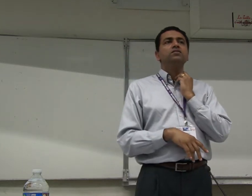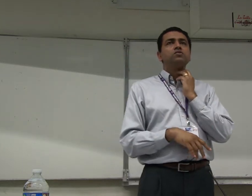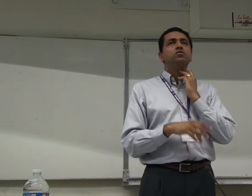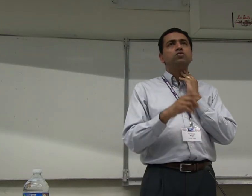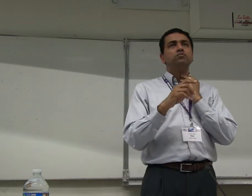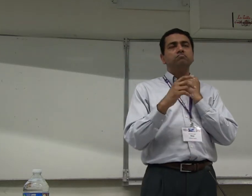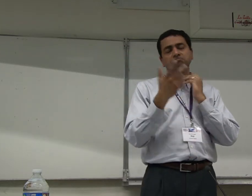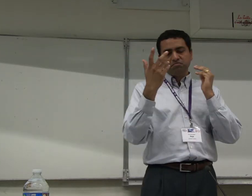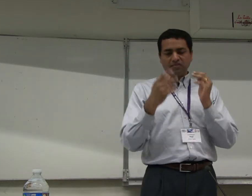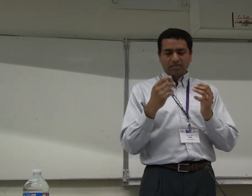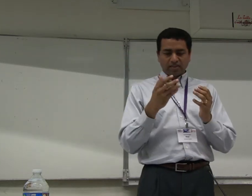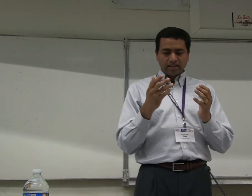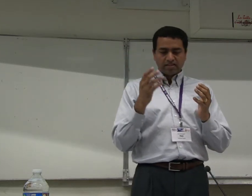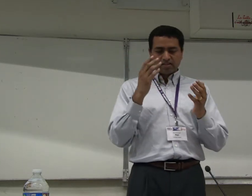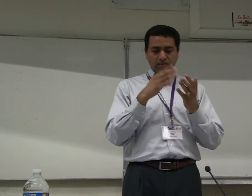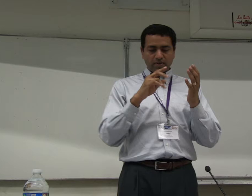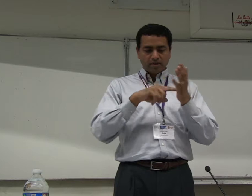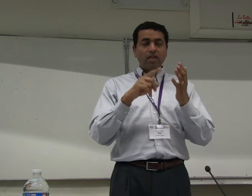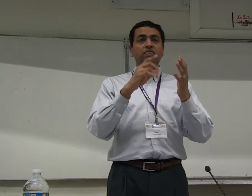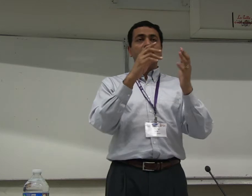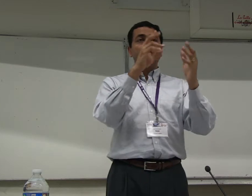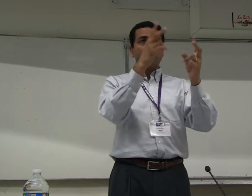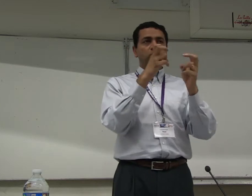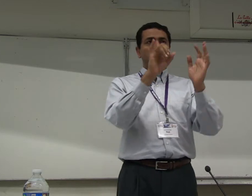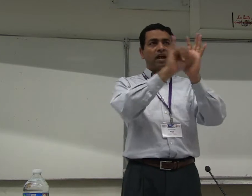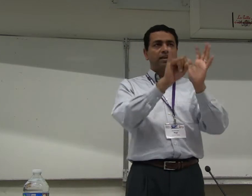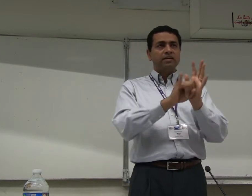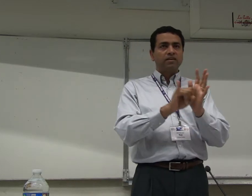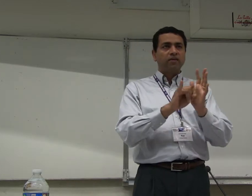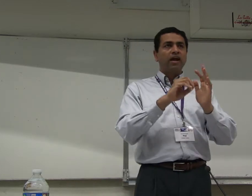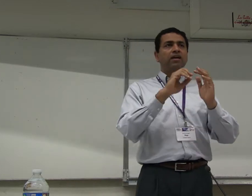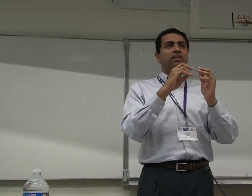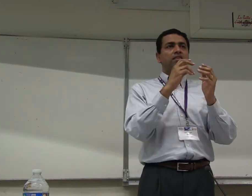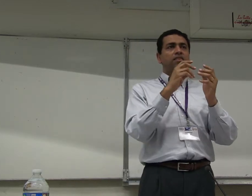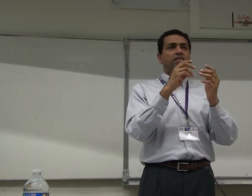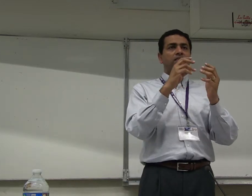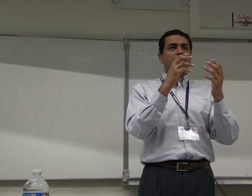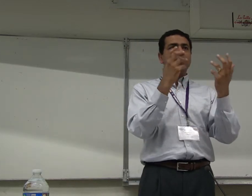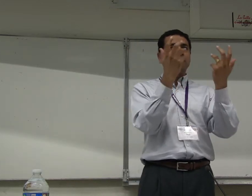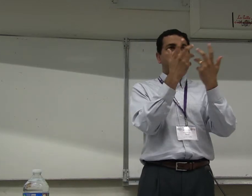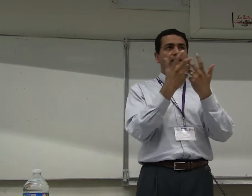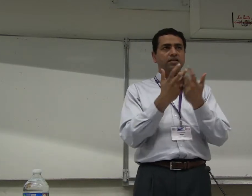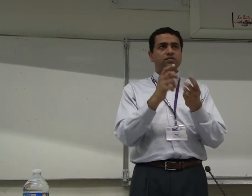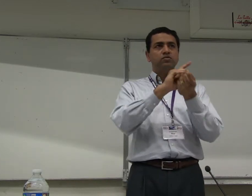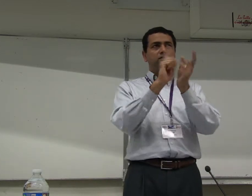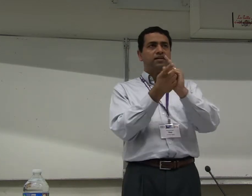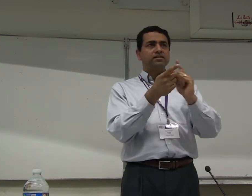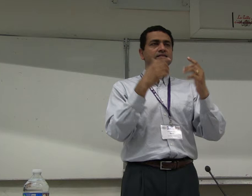vibrations. And so we would have to look into that a little bit more.